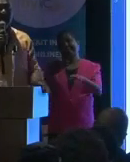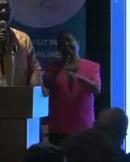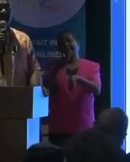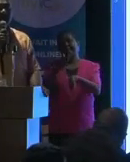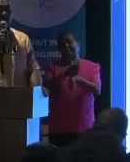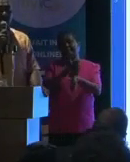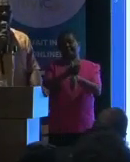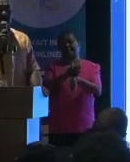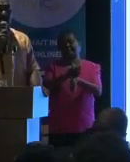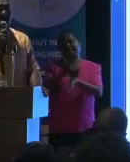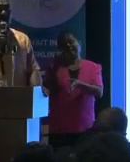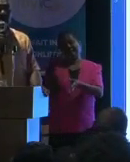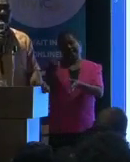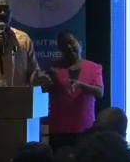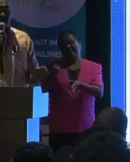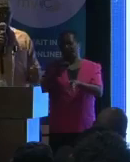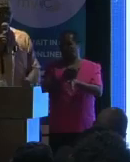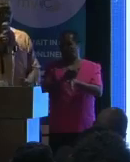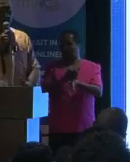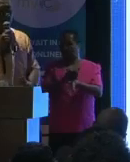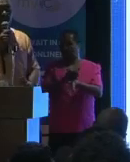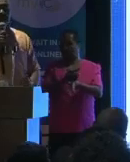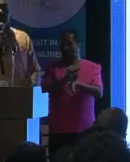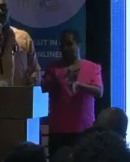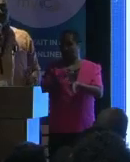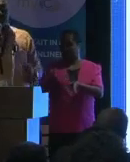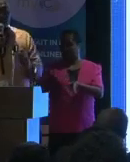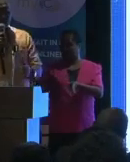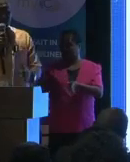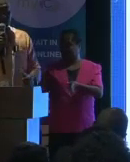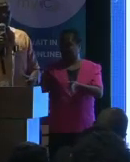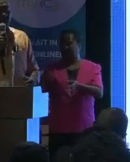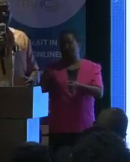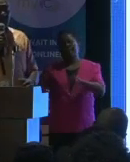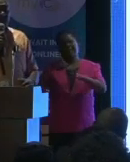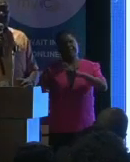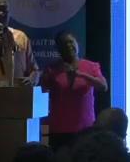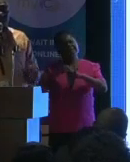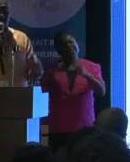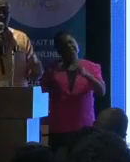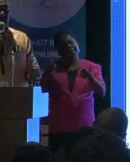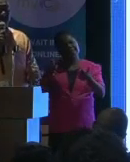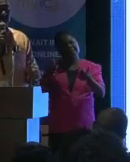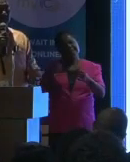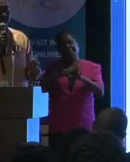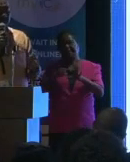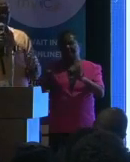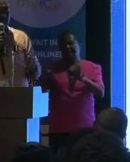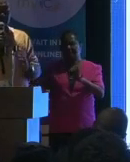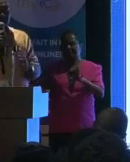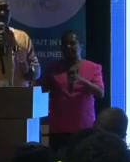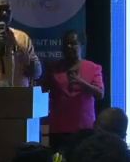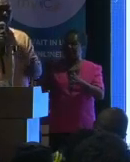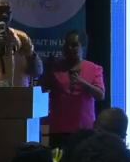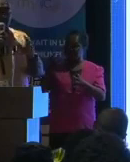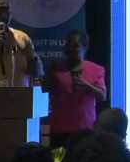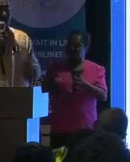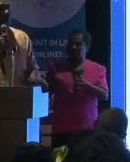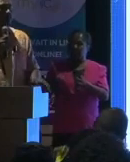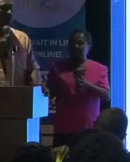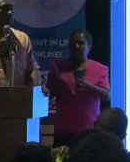have his own dependents. Or Pikini Bloyu, and go married, he or she will